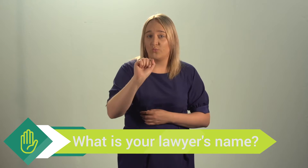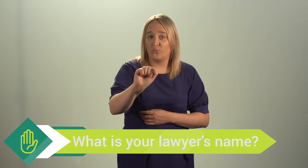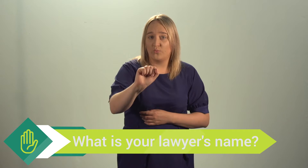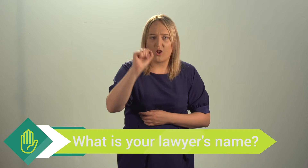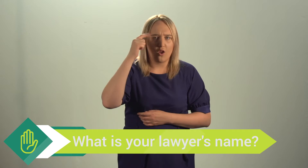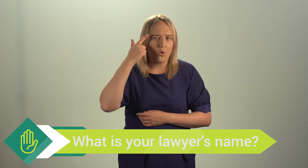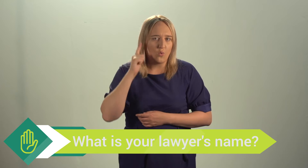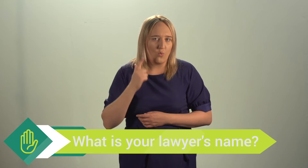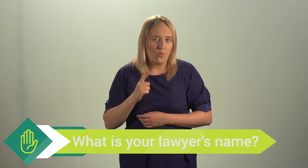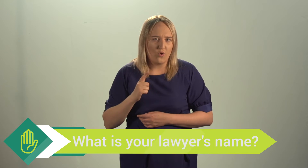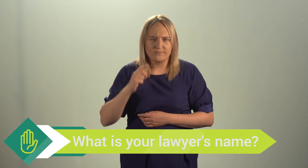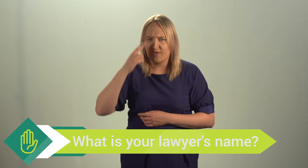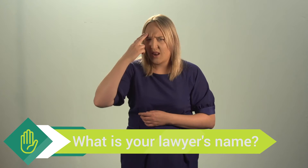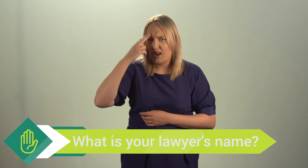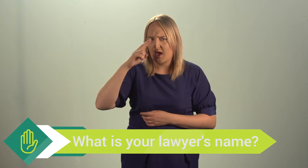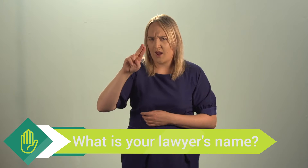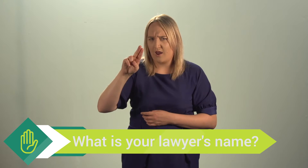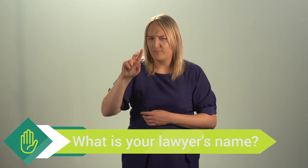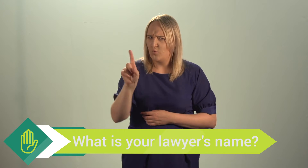What is your lawyer's name?